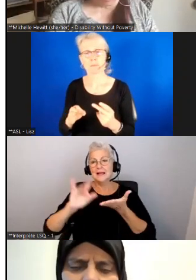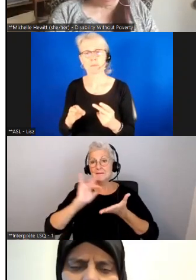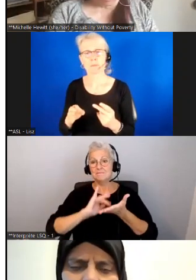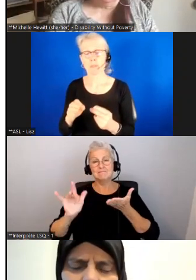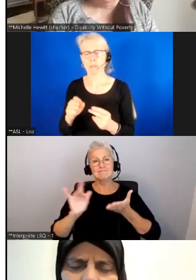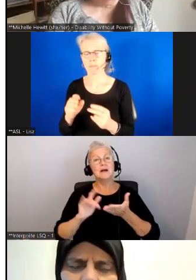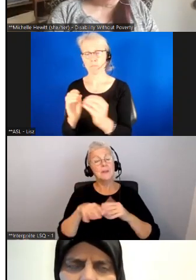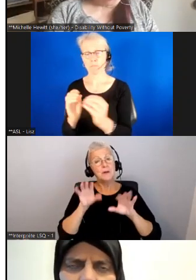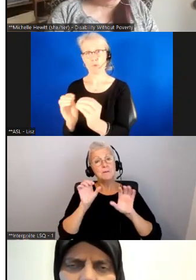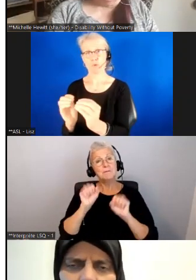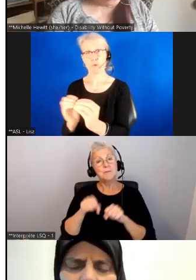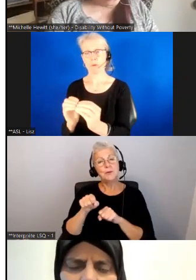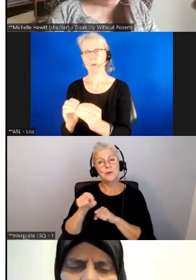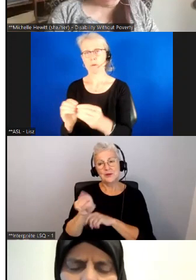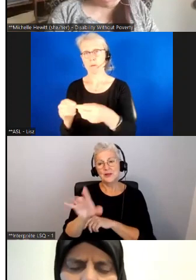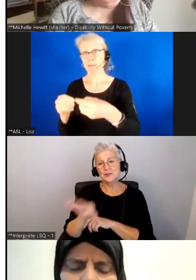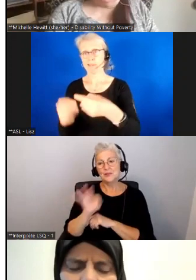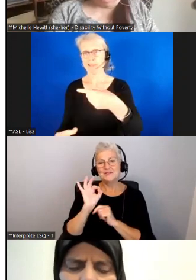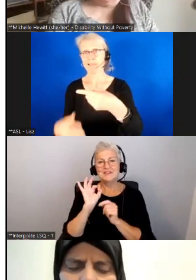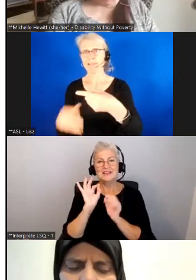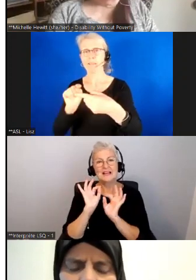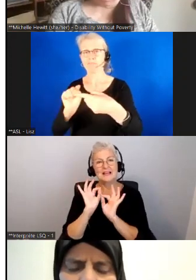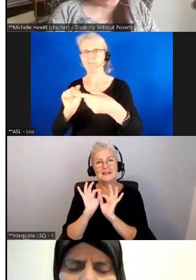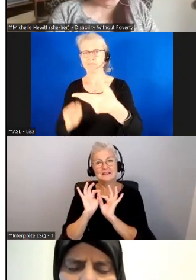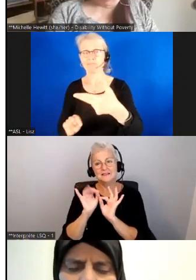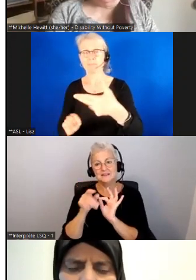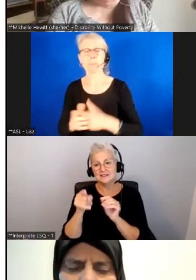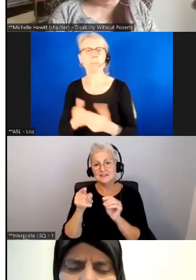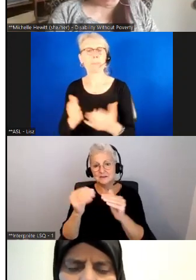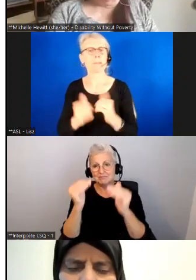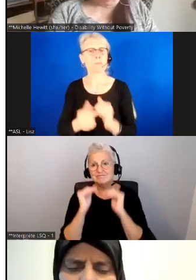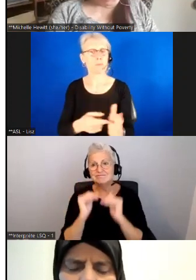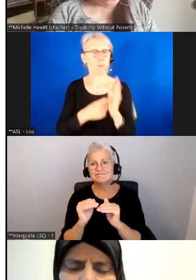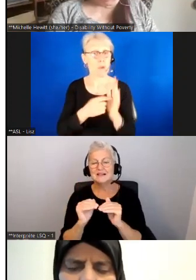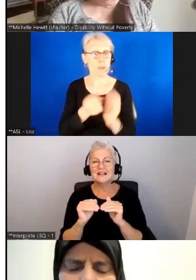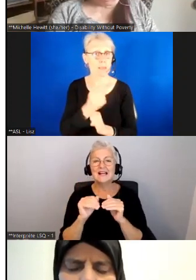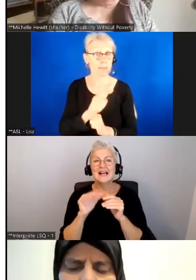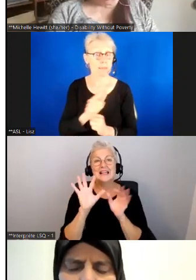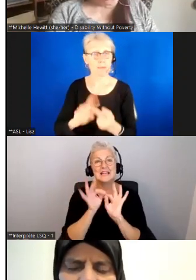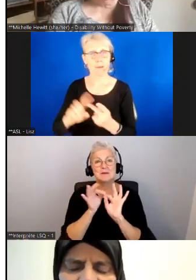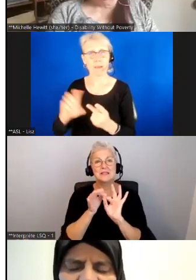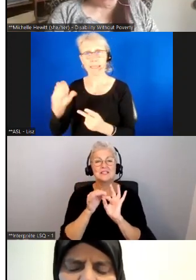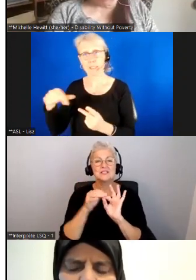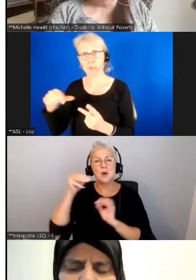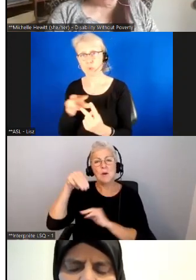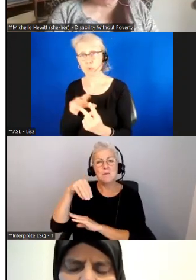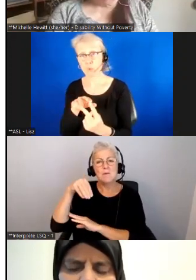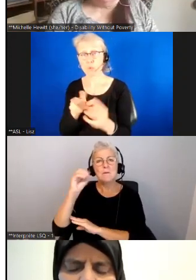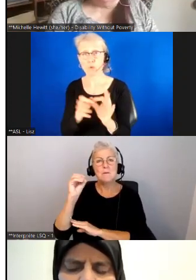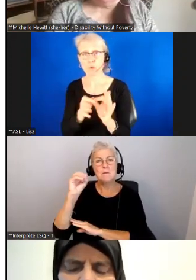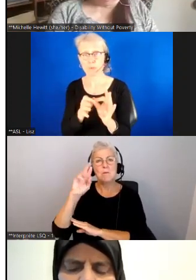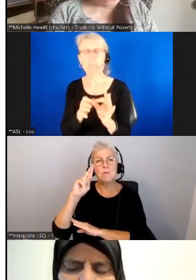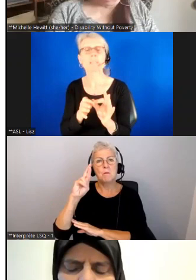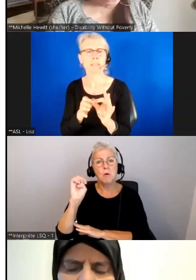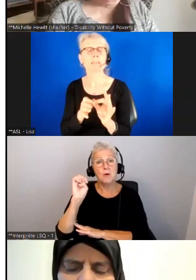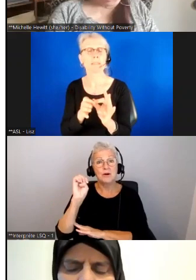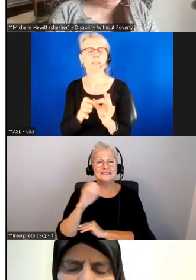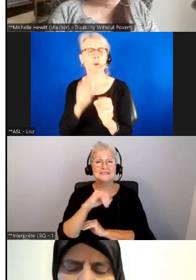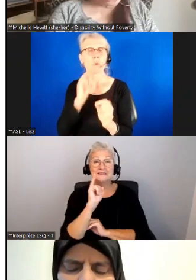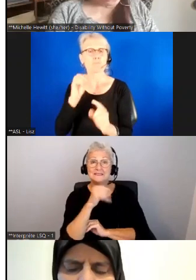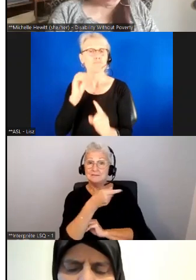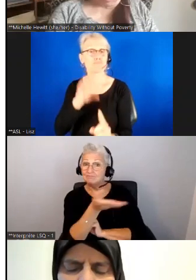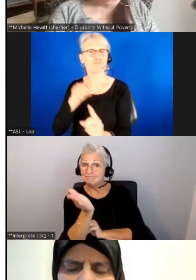More. For those who require ASL or LSQ interpretation, we will be spotlighting